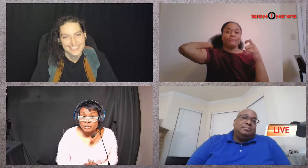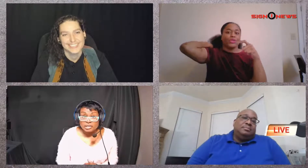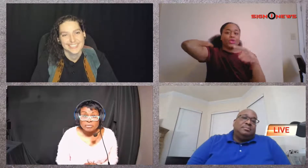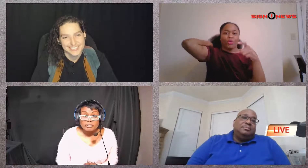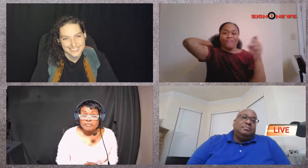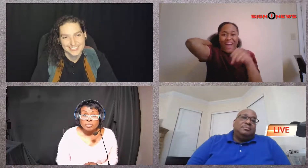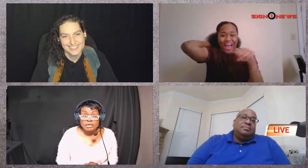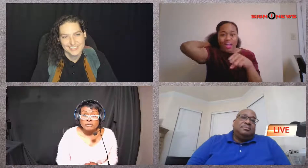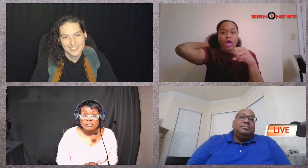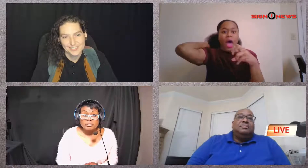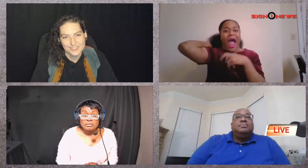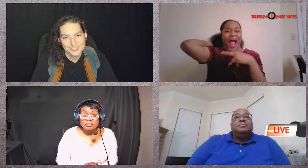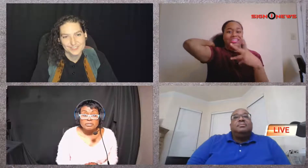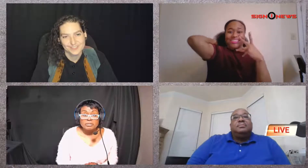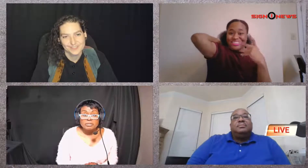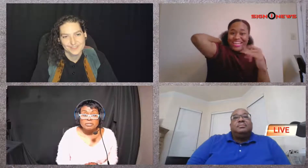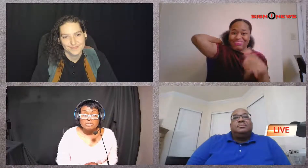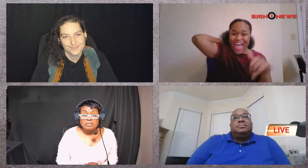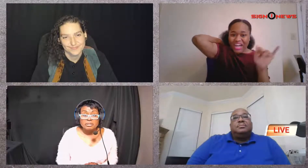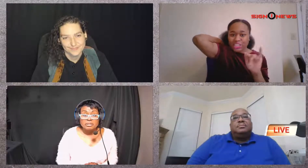equal opportunity with everyone else.